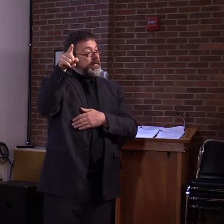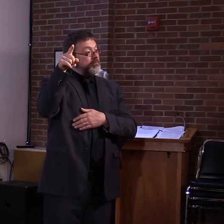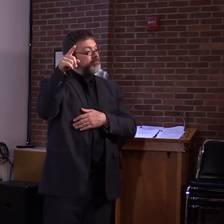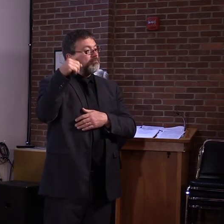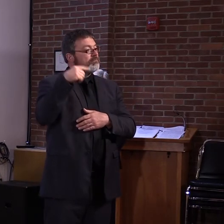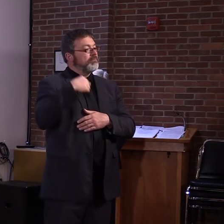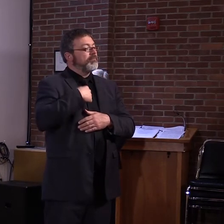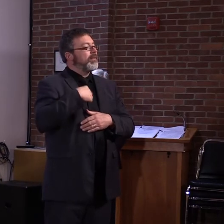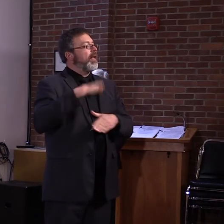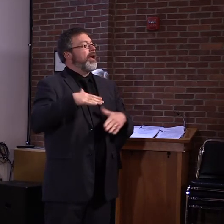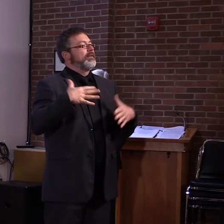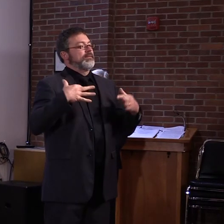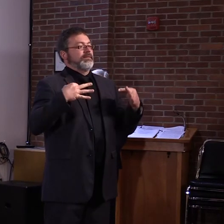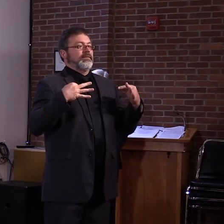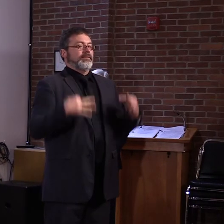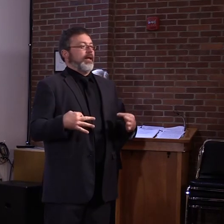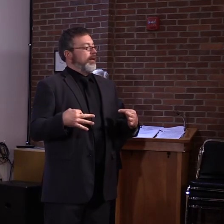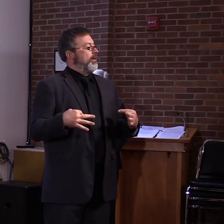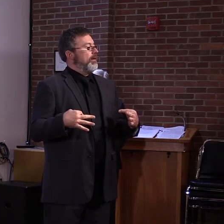whether